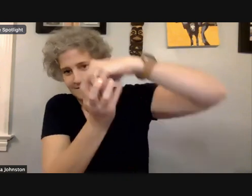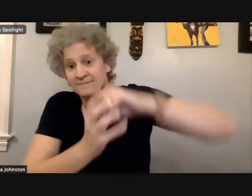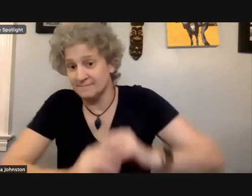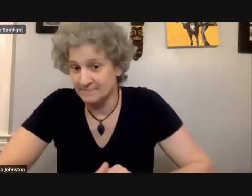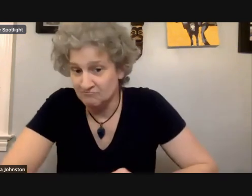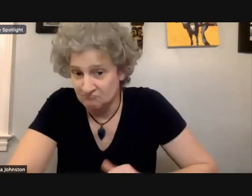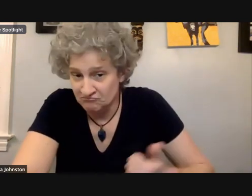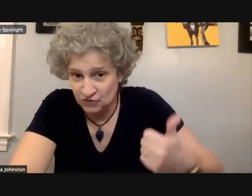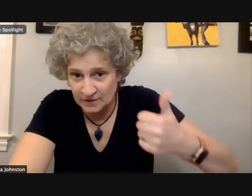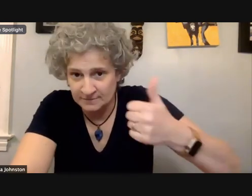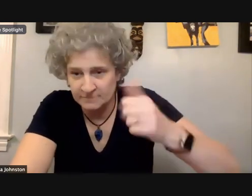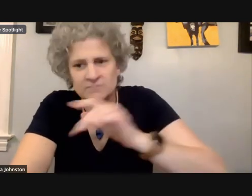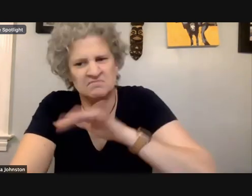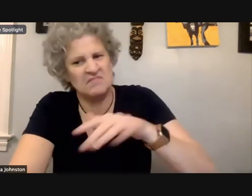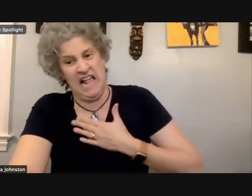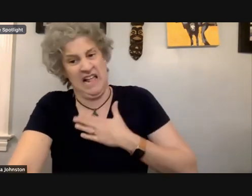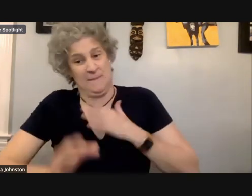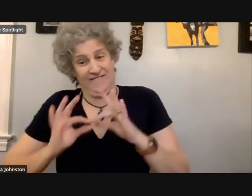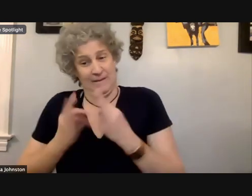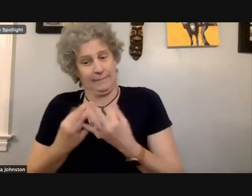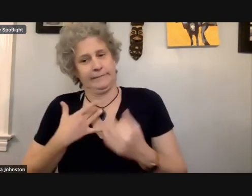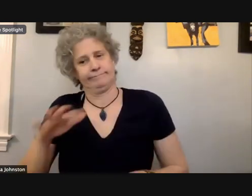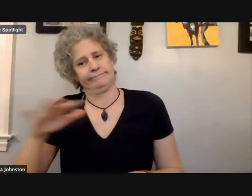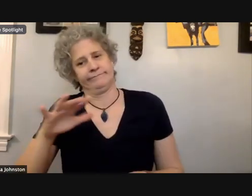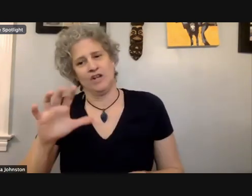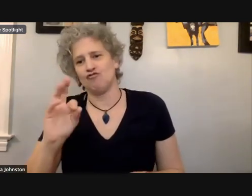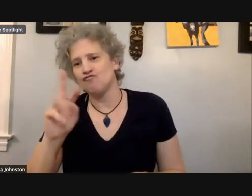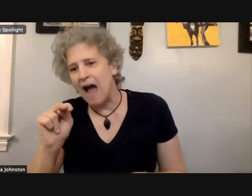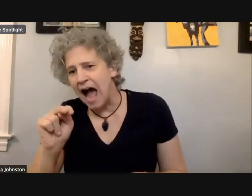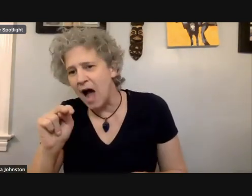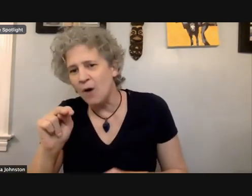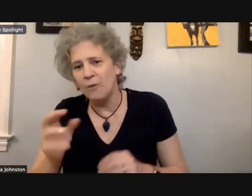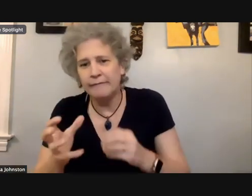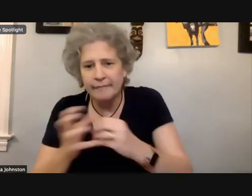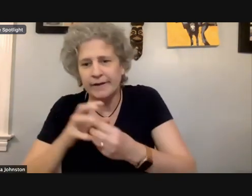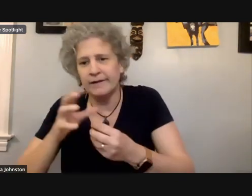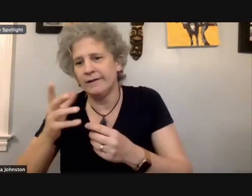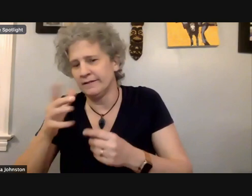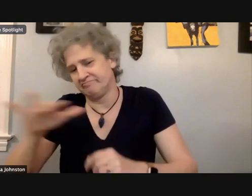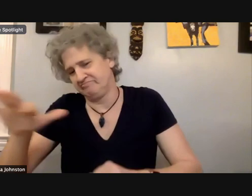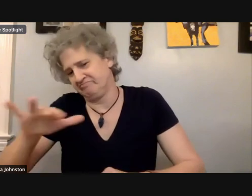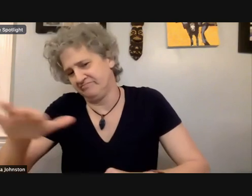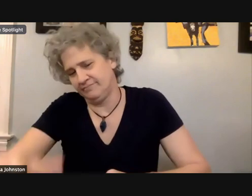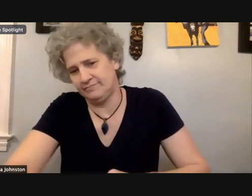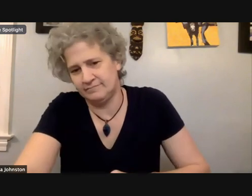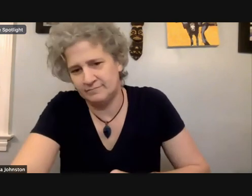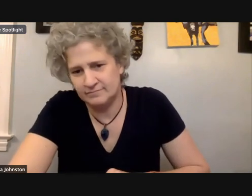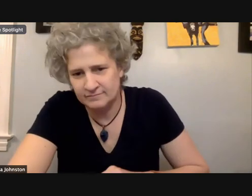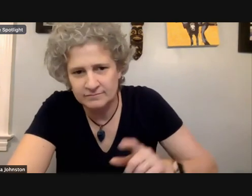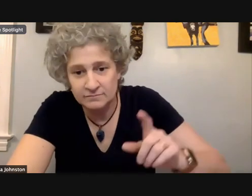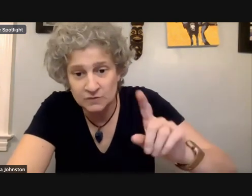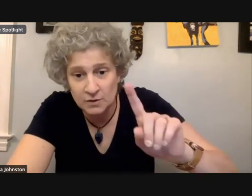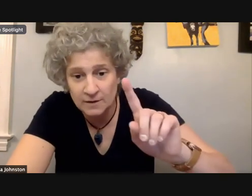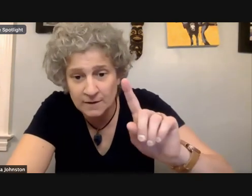way since they're hanging down. Okay. My family, we typically spell crown.